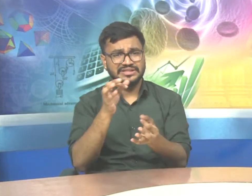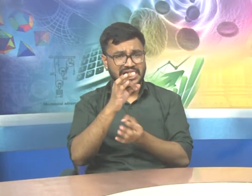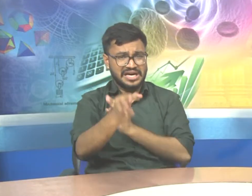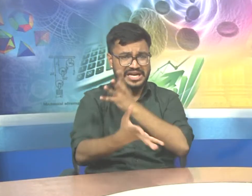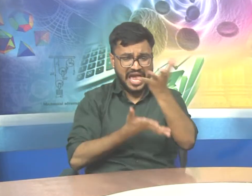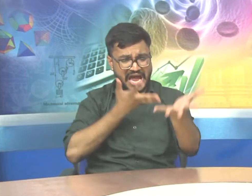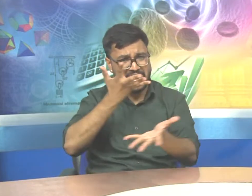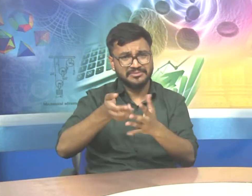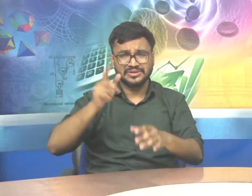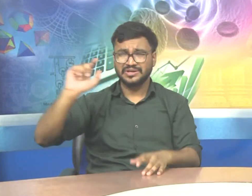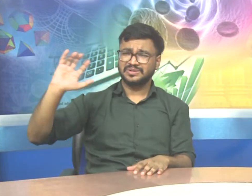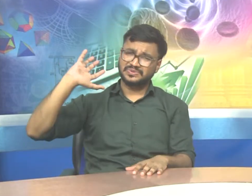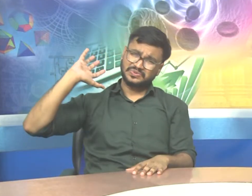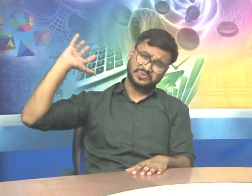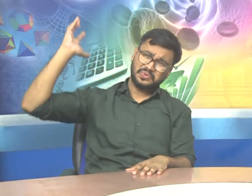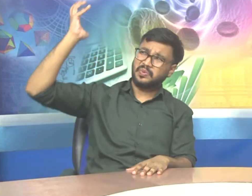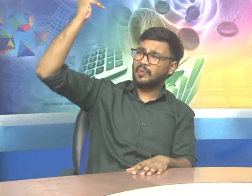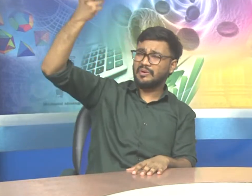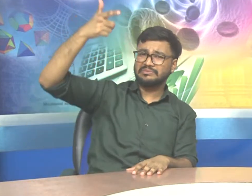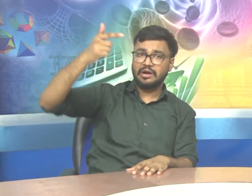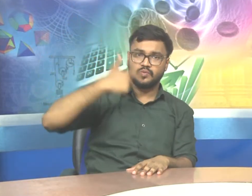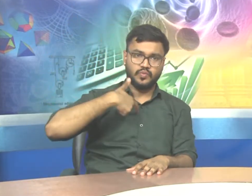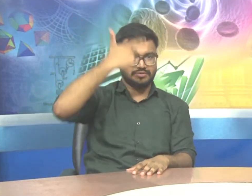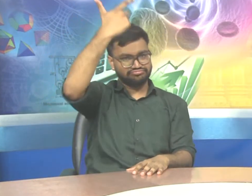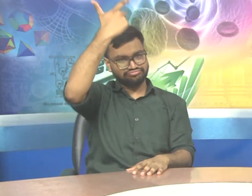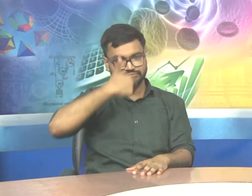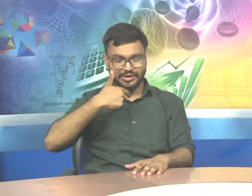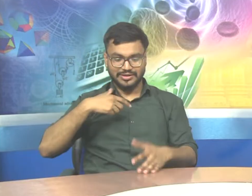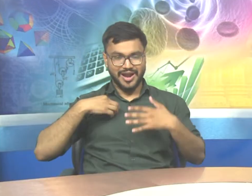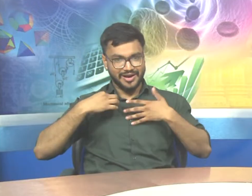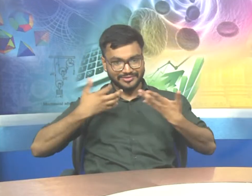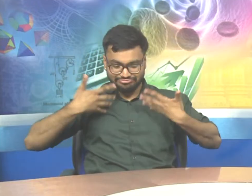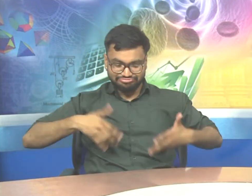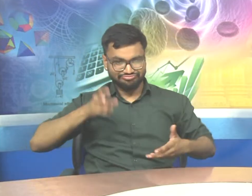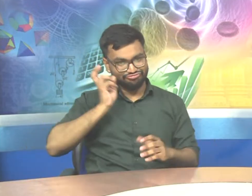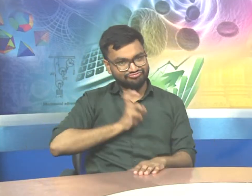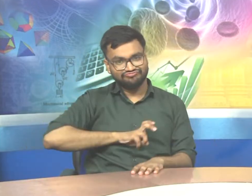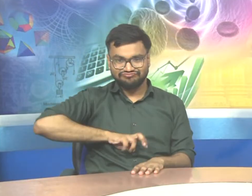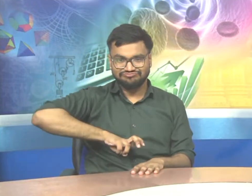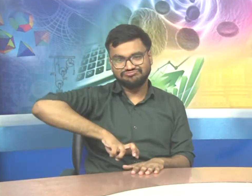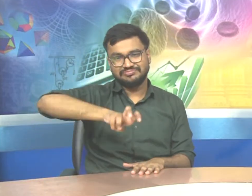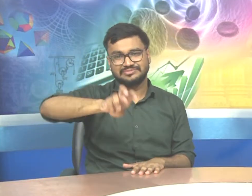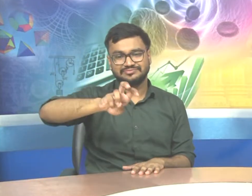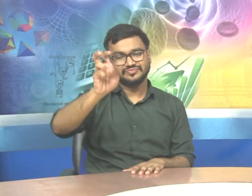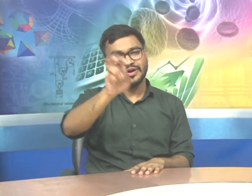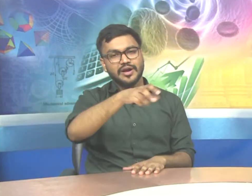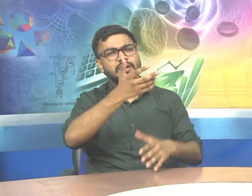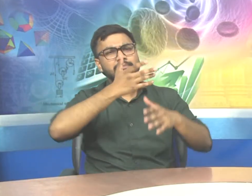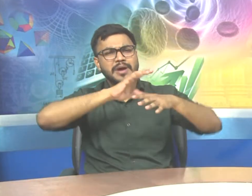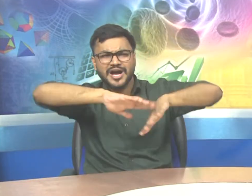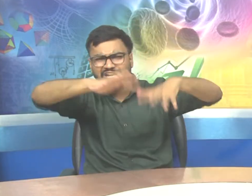For example, when something is hotter than your body, like sunlight or a hot